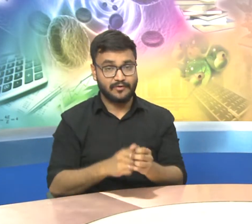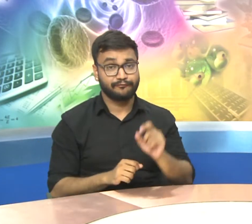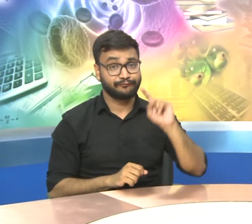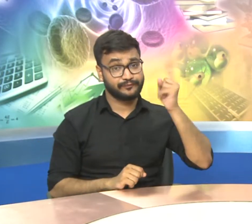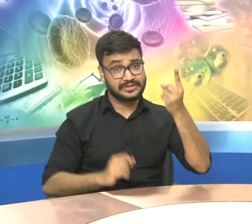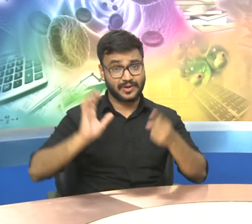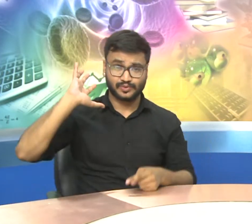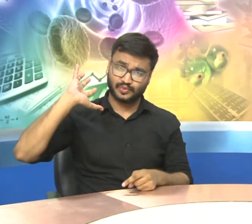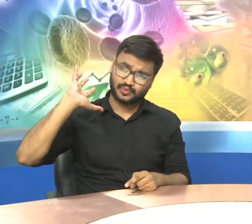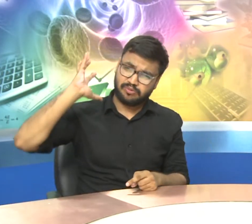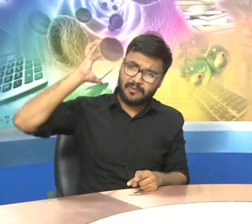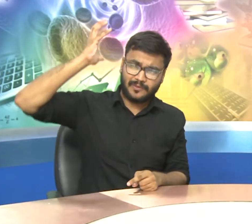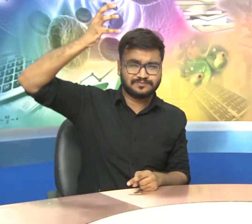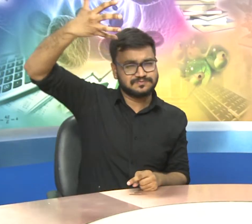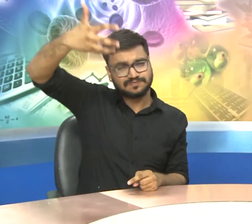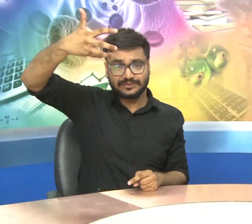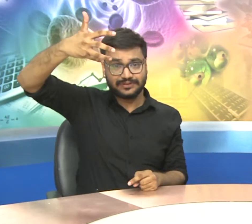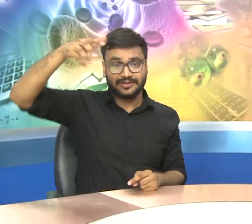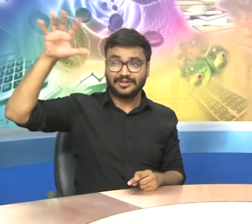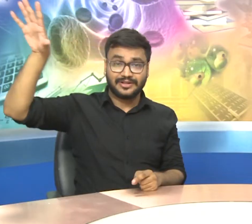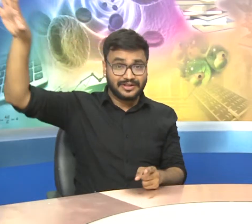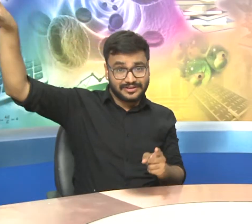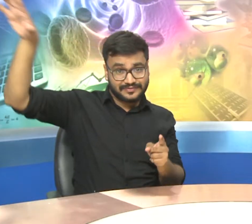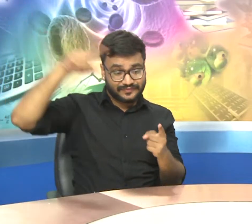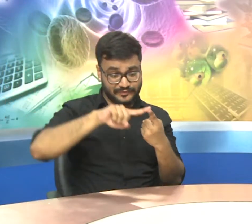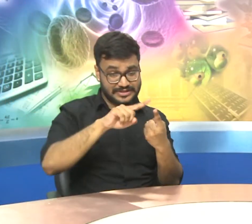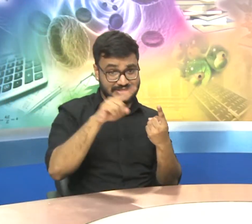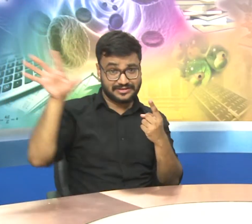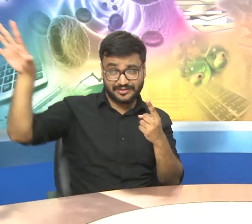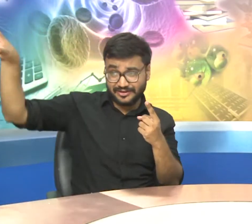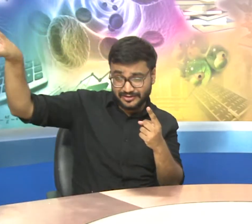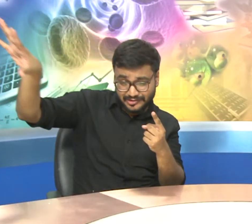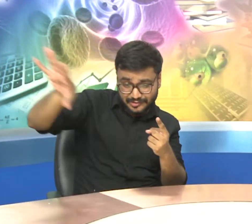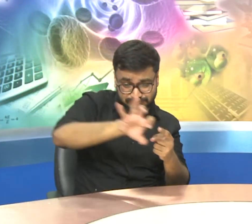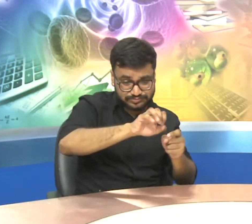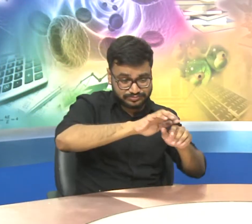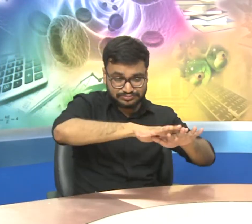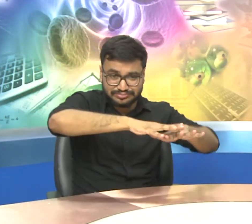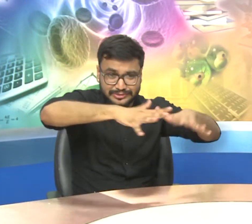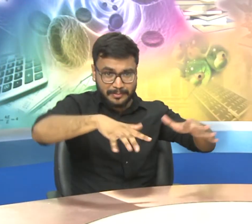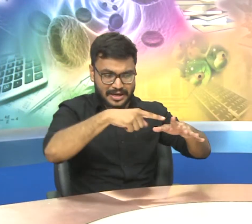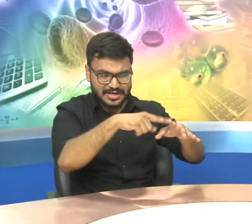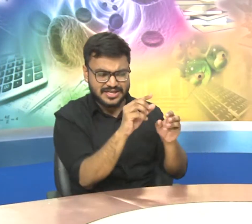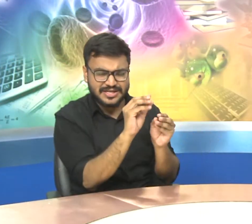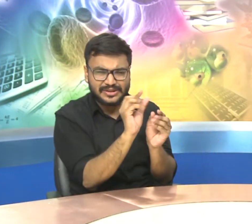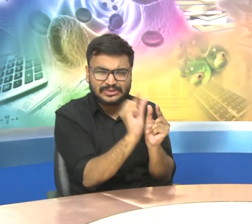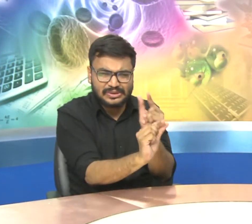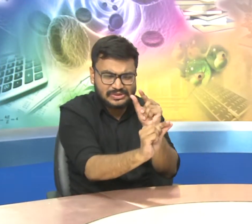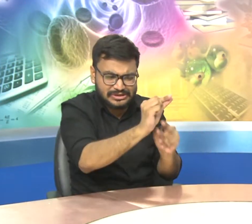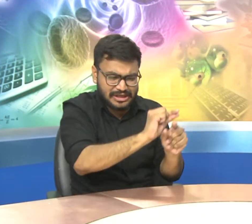There is a food chain in water. There is a visual explanation of food chain.